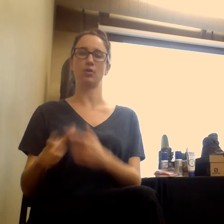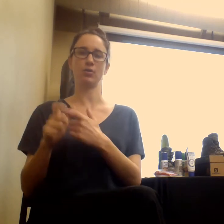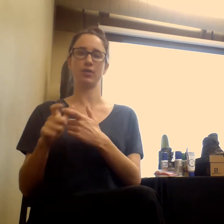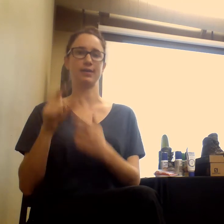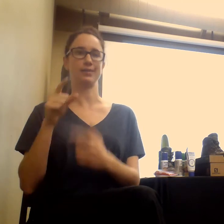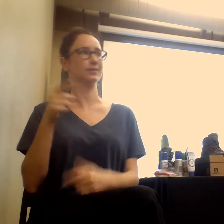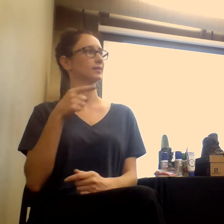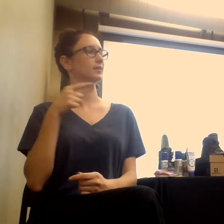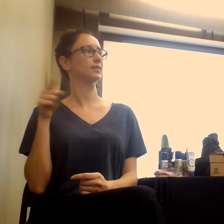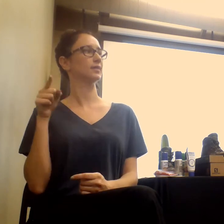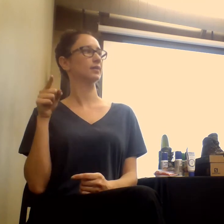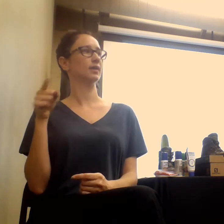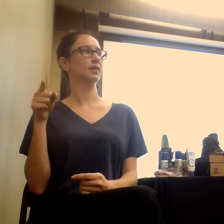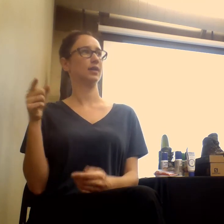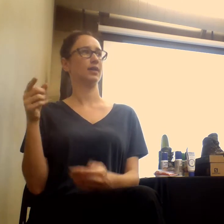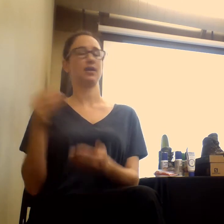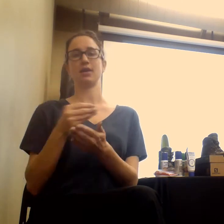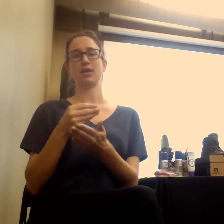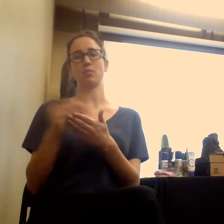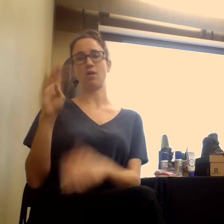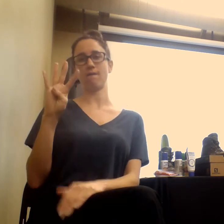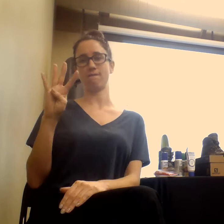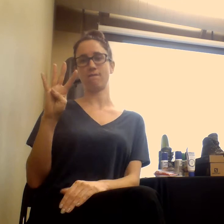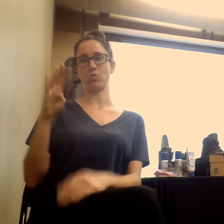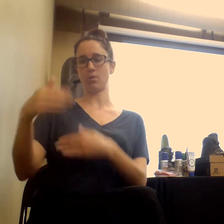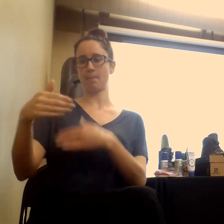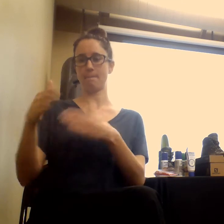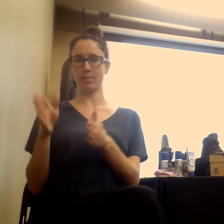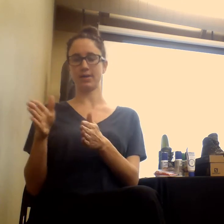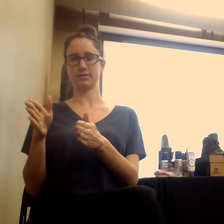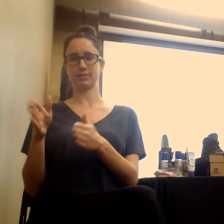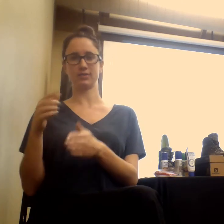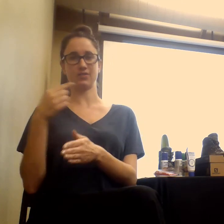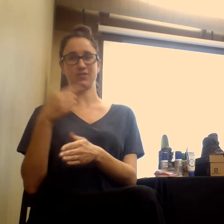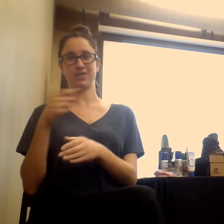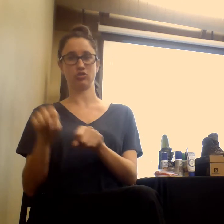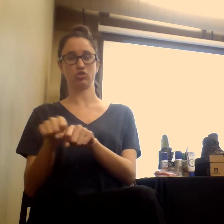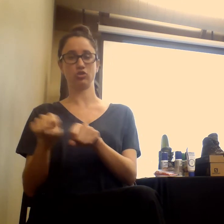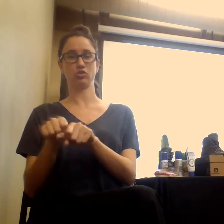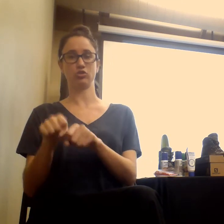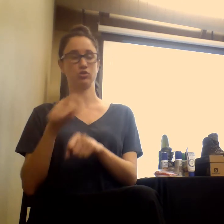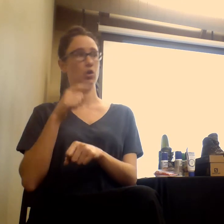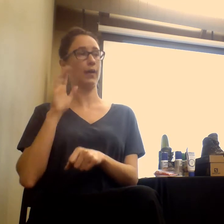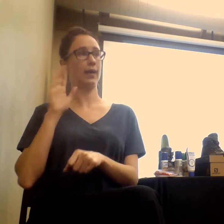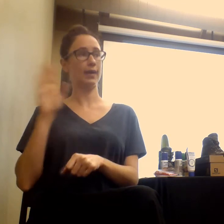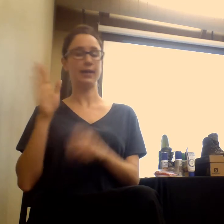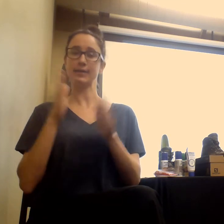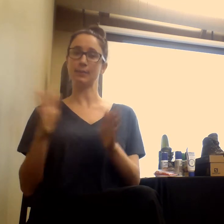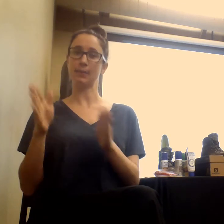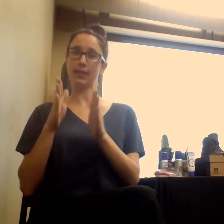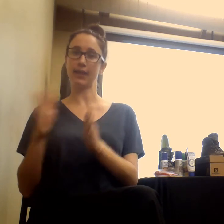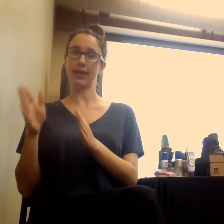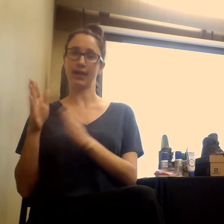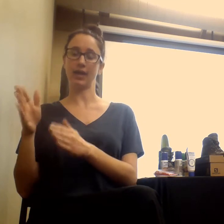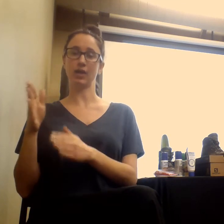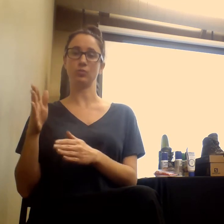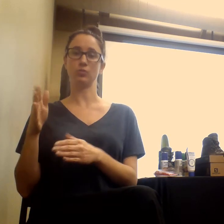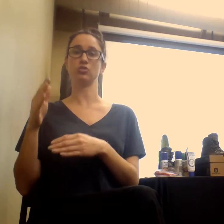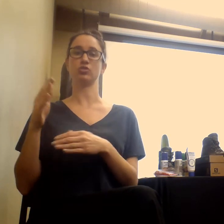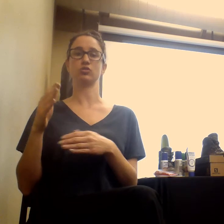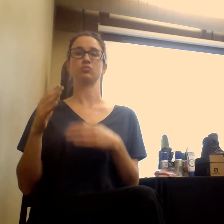know how you do that? You just forward your food and your stuff. He planned to go through 4 pairs of shoes. He went through 5. I happened to be